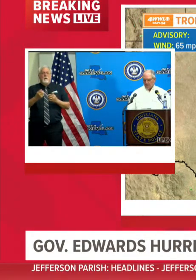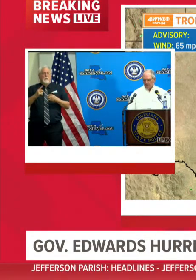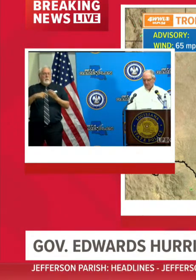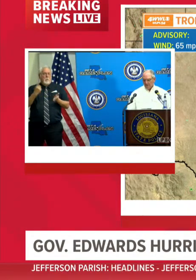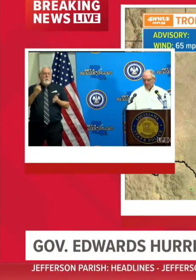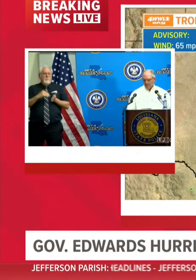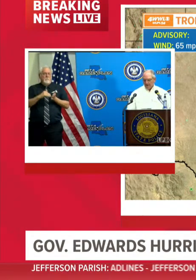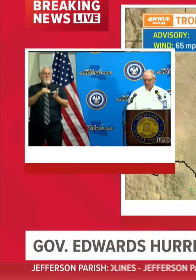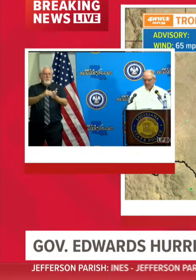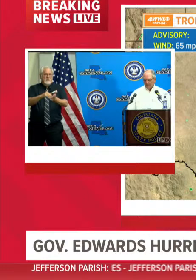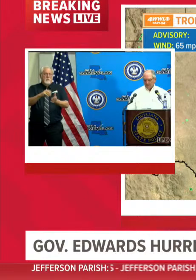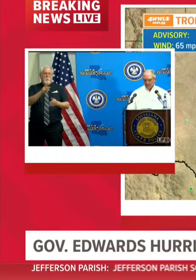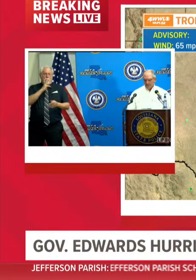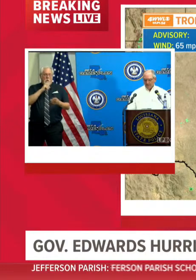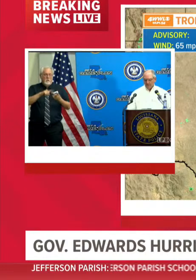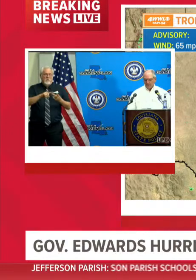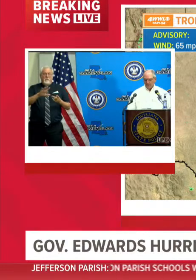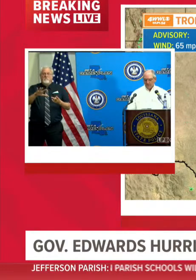of water,